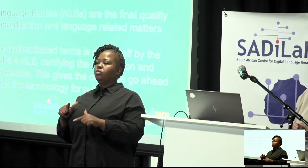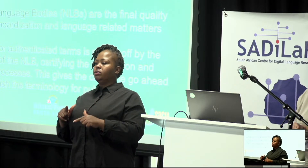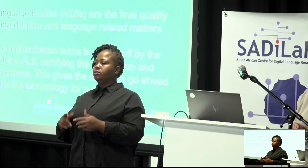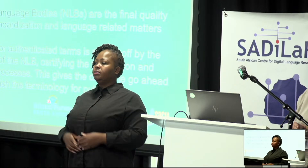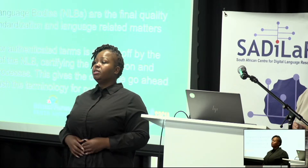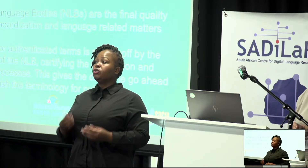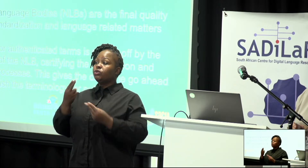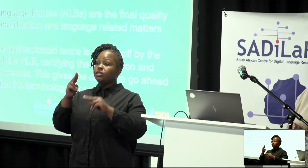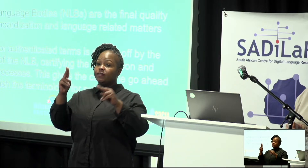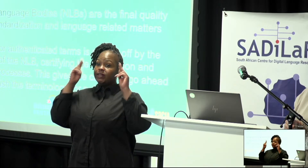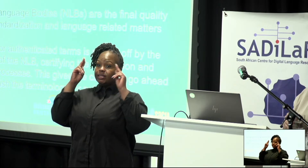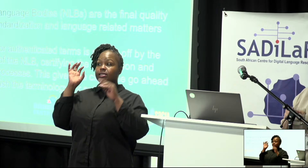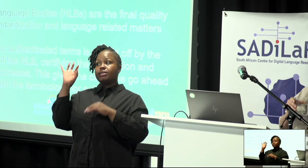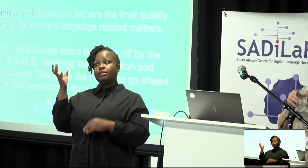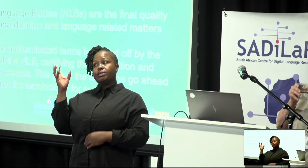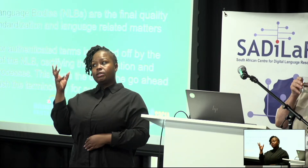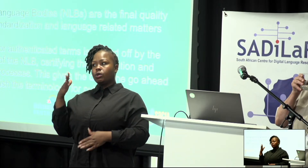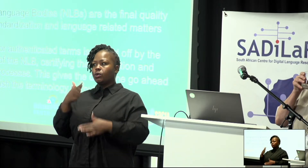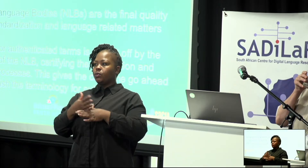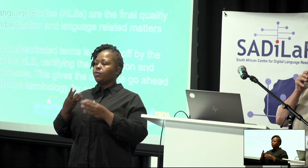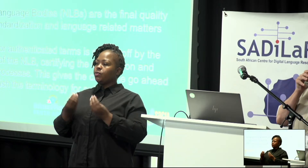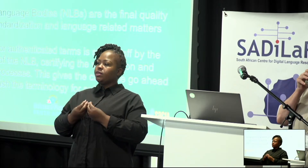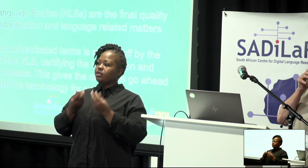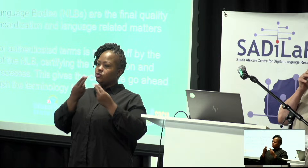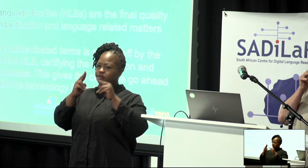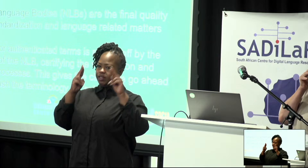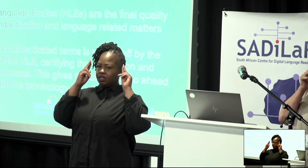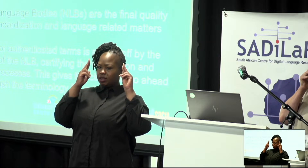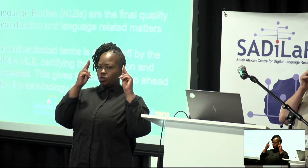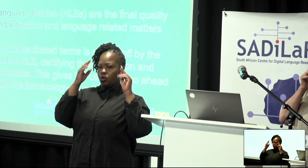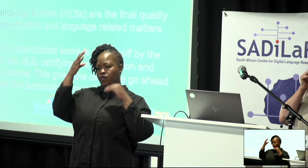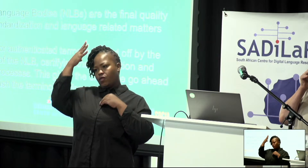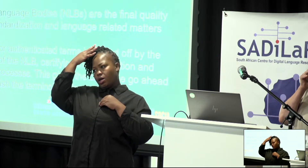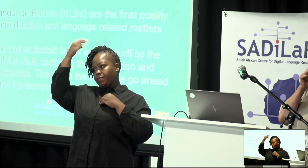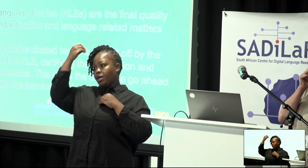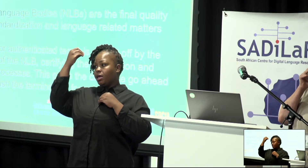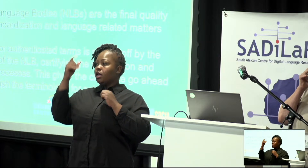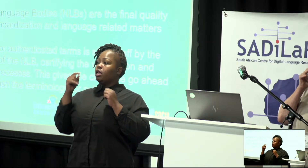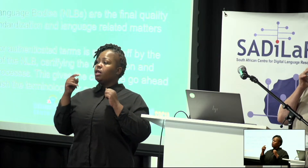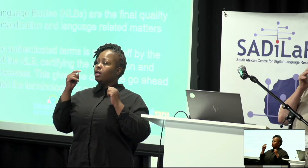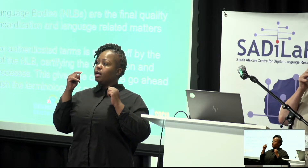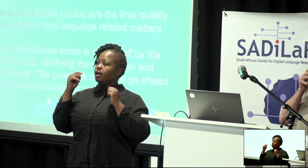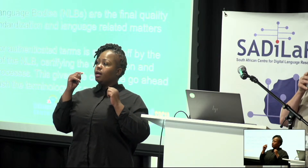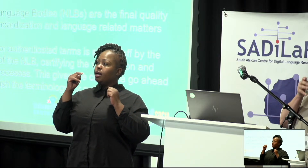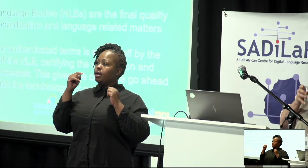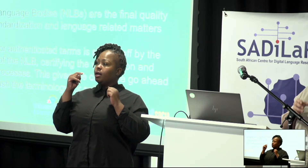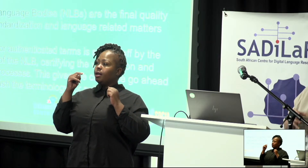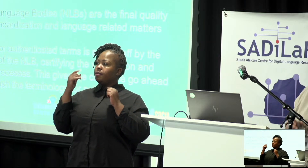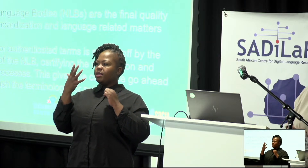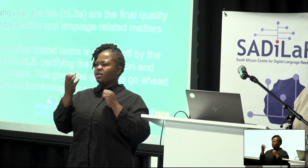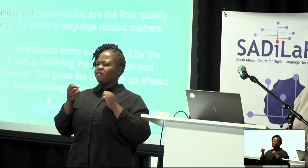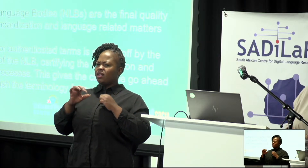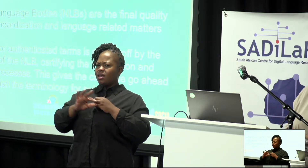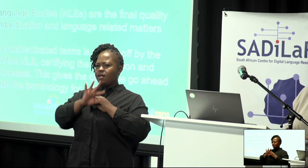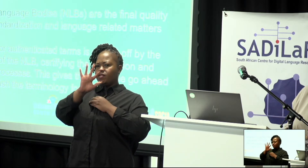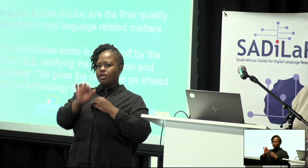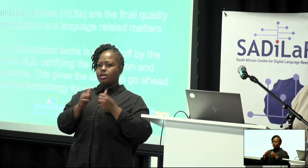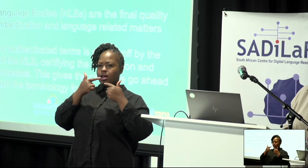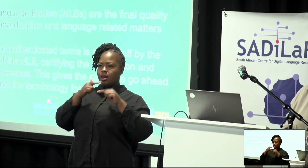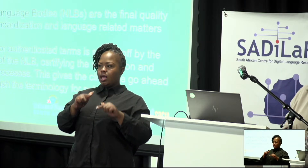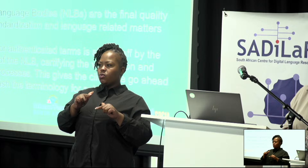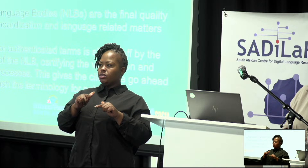The University of the Free State, in collaboration with the University of Lesotho, have an African